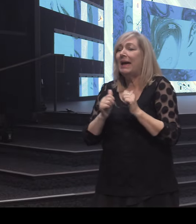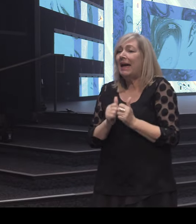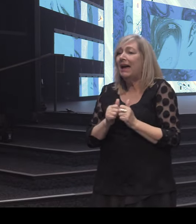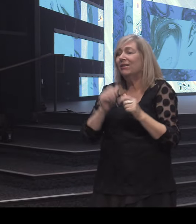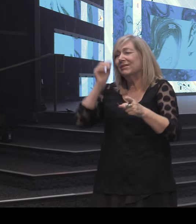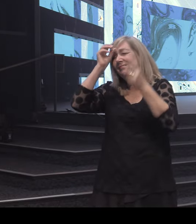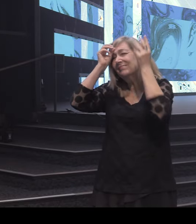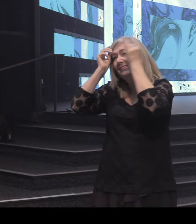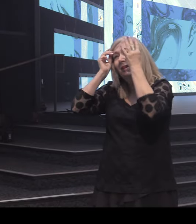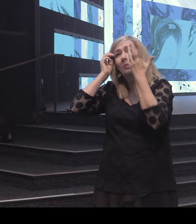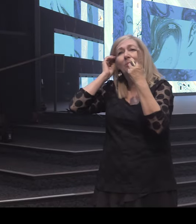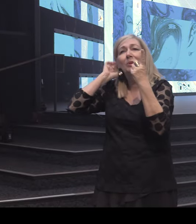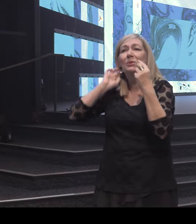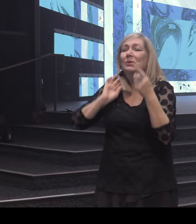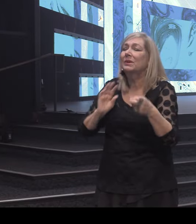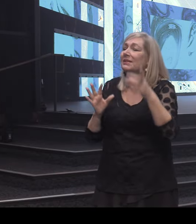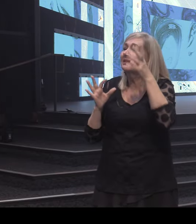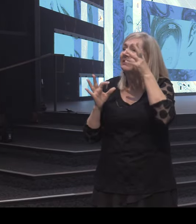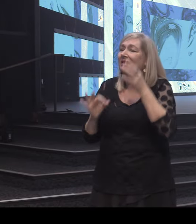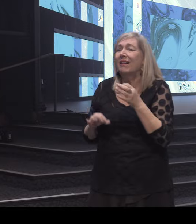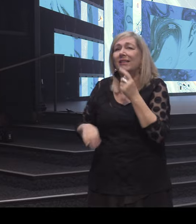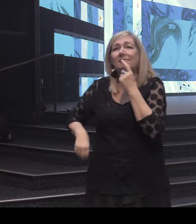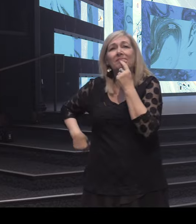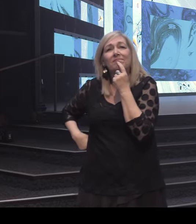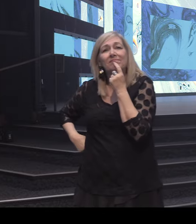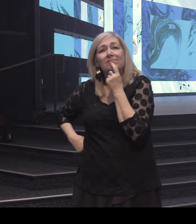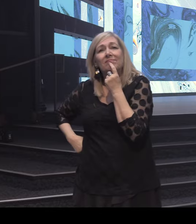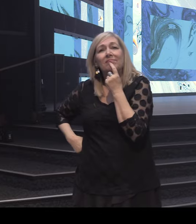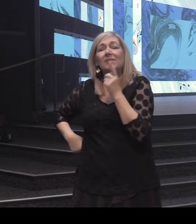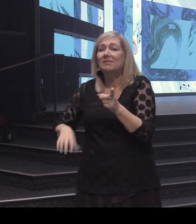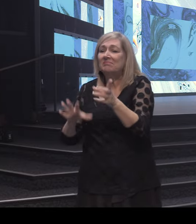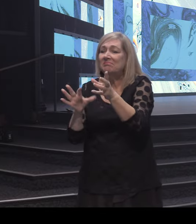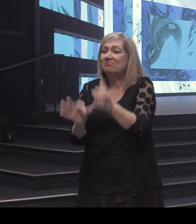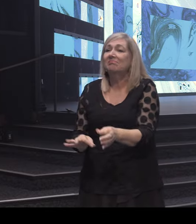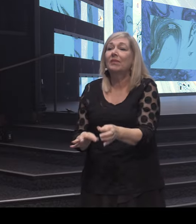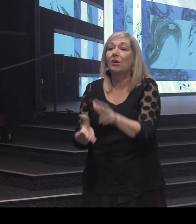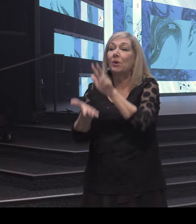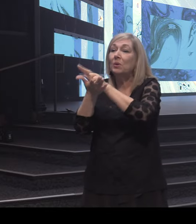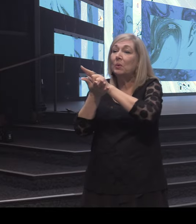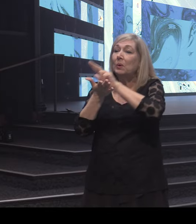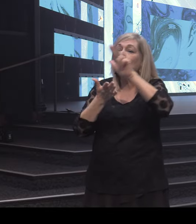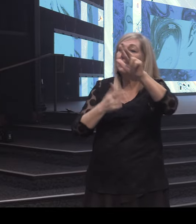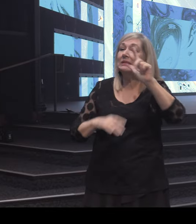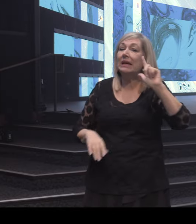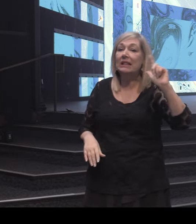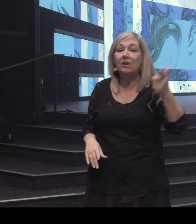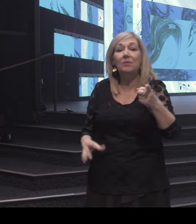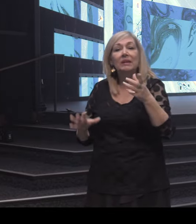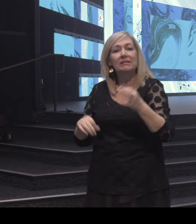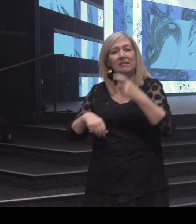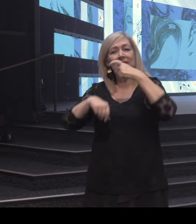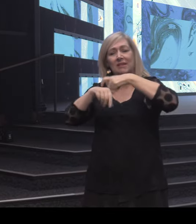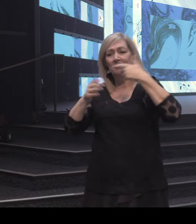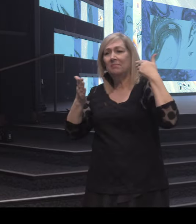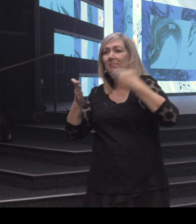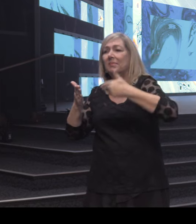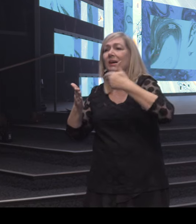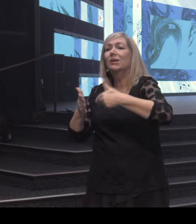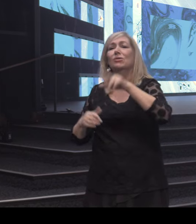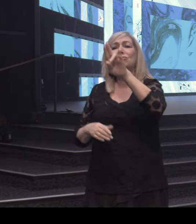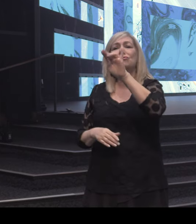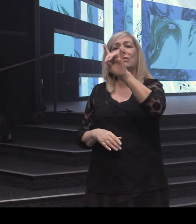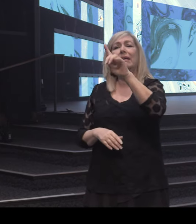great idea. She found out by chance that 3 weeks further down the road, the United Nations Day of